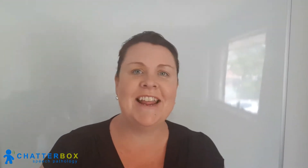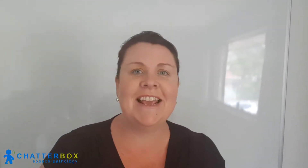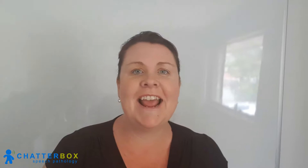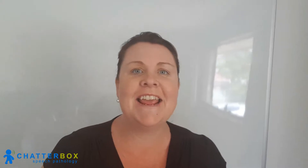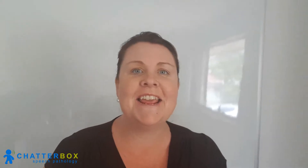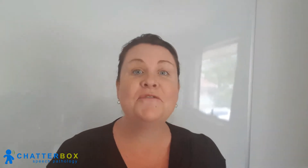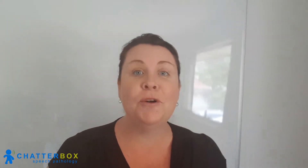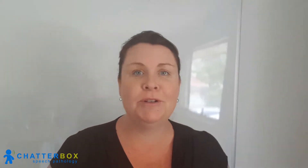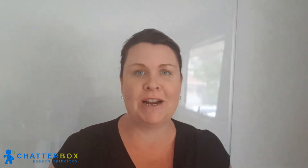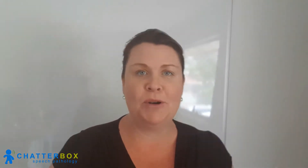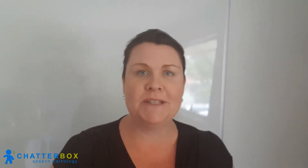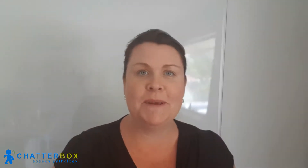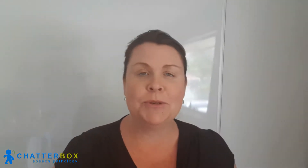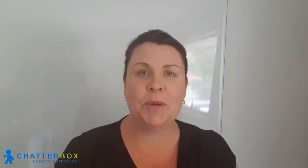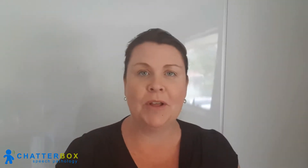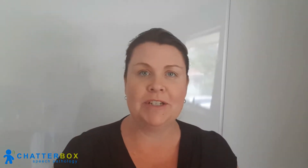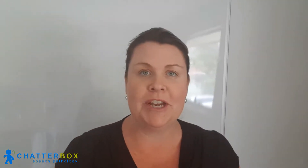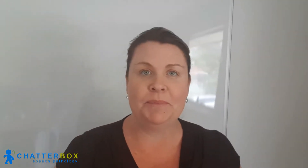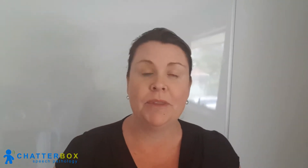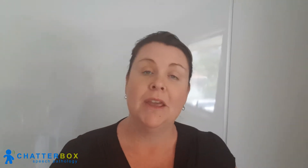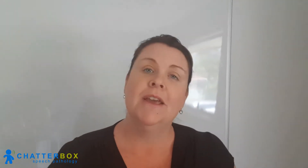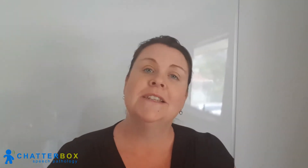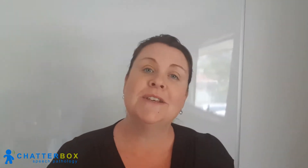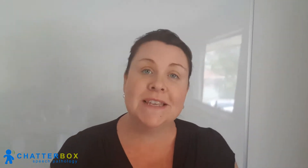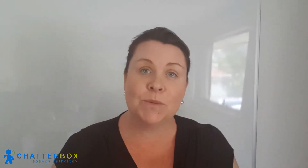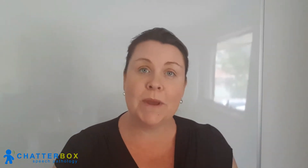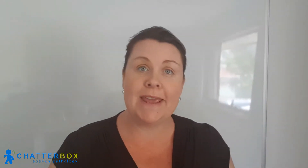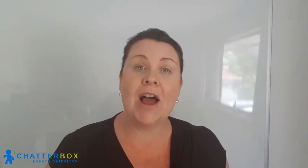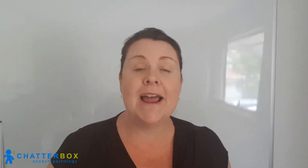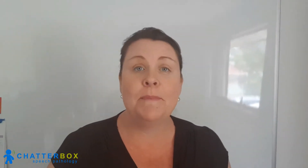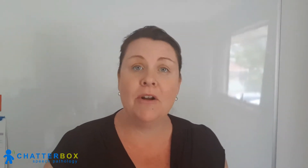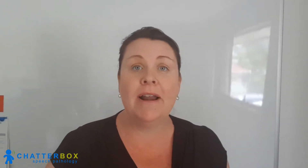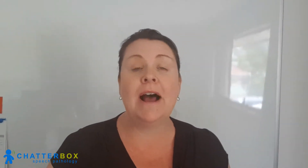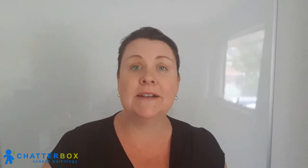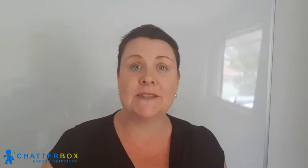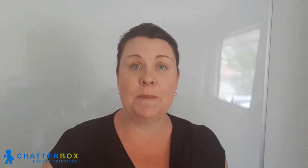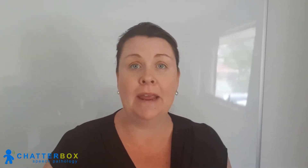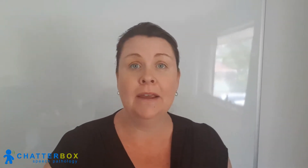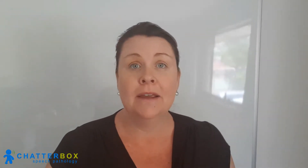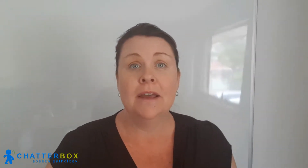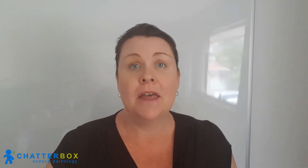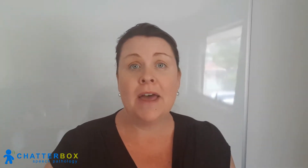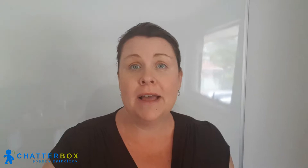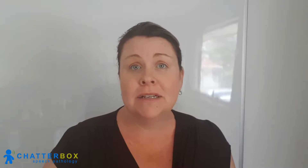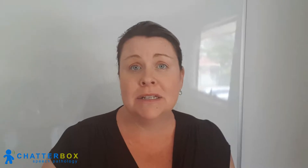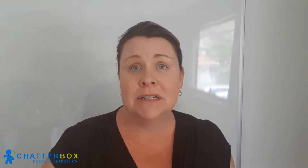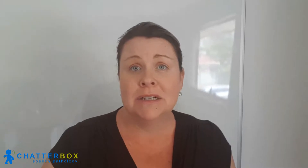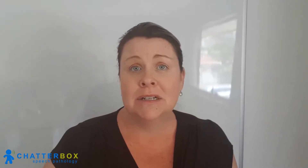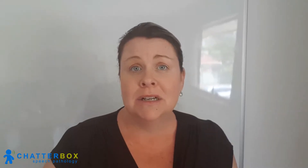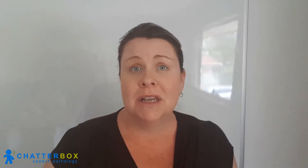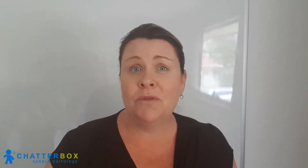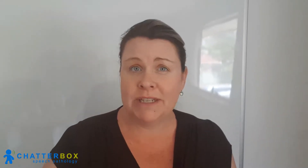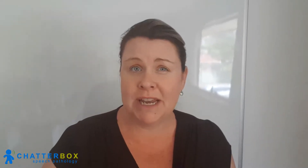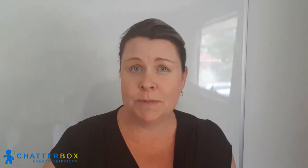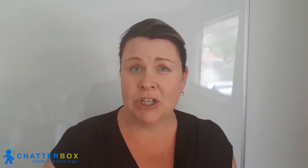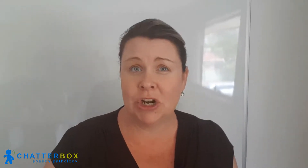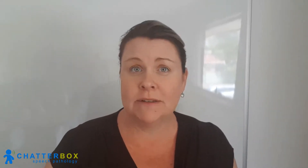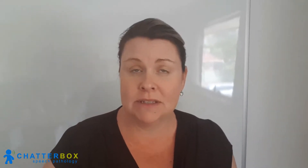it's Jenny Kay here from Chatterbox Speech Pathology. So this week I had a parent ask me that if we teach my child